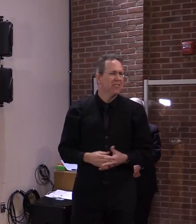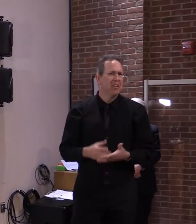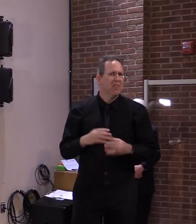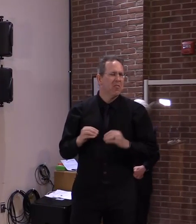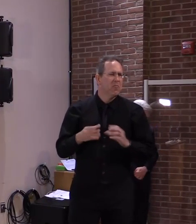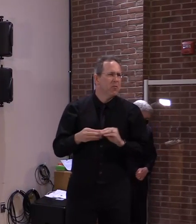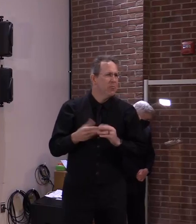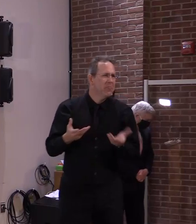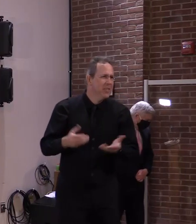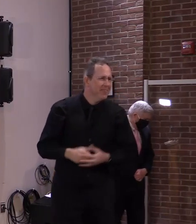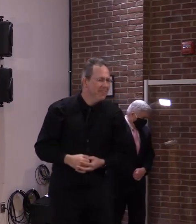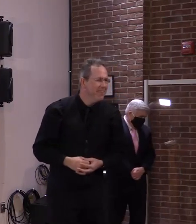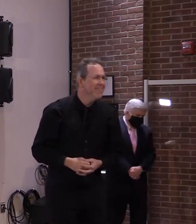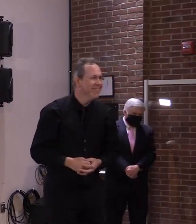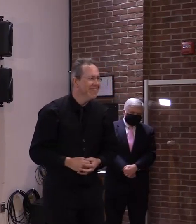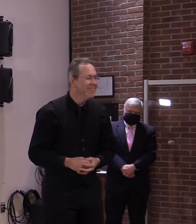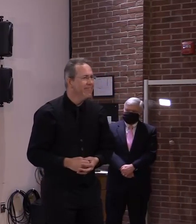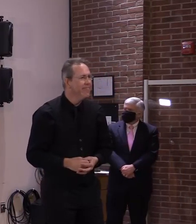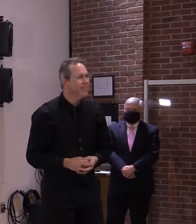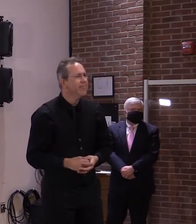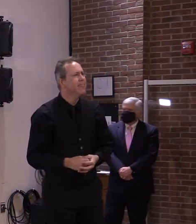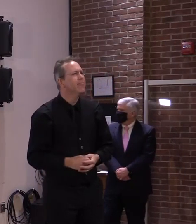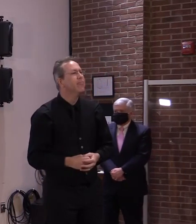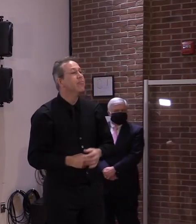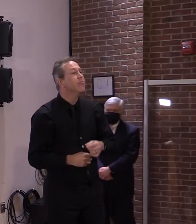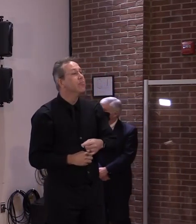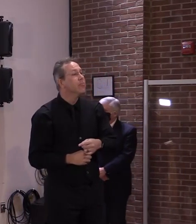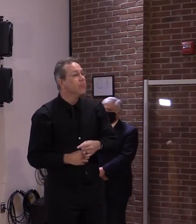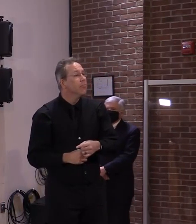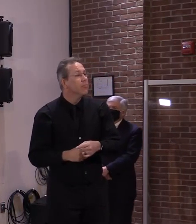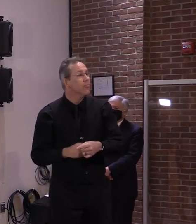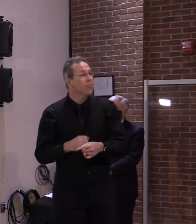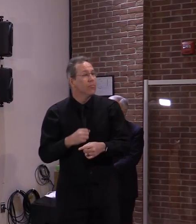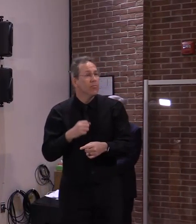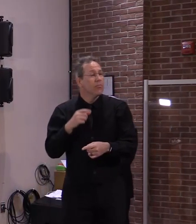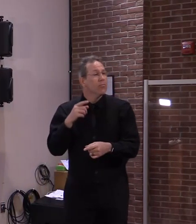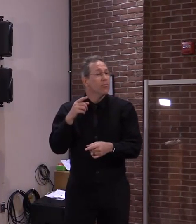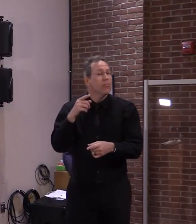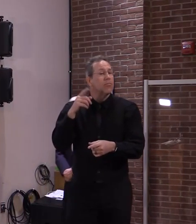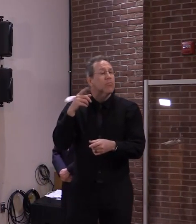questions though, that I've gotten from the parents? Do they need a special code when they sign up? No.